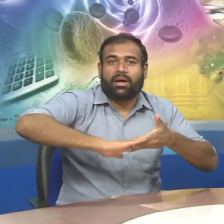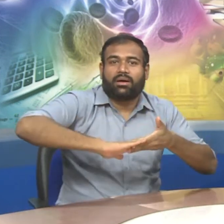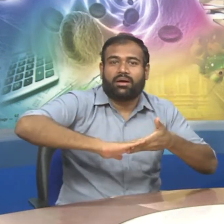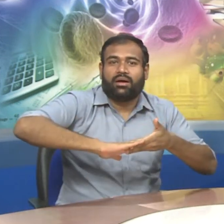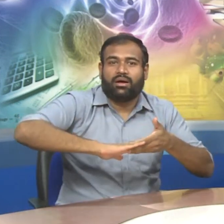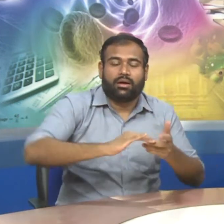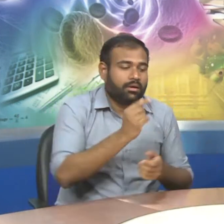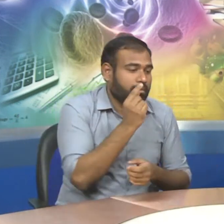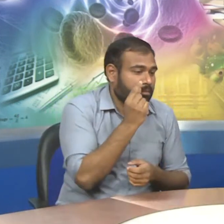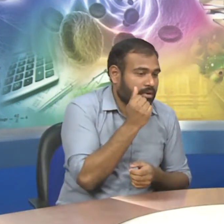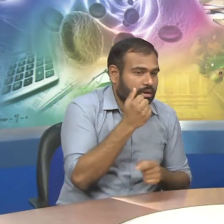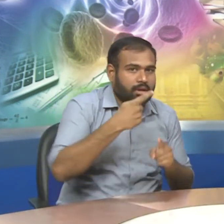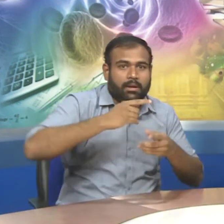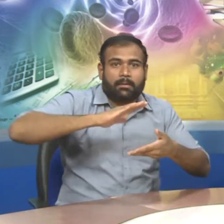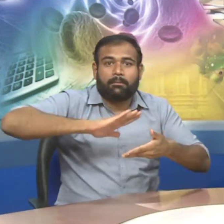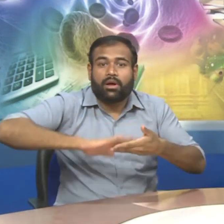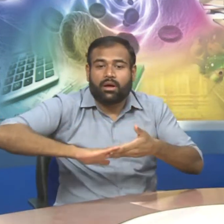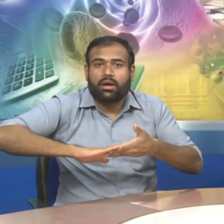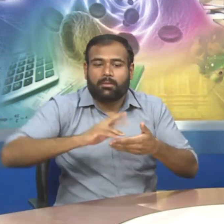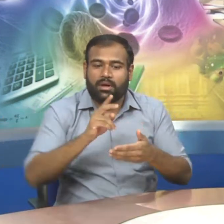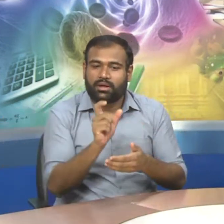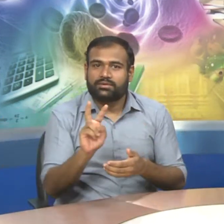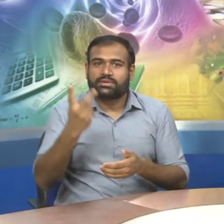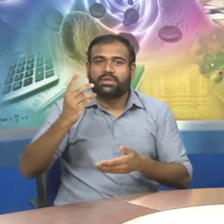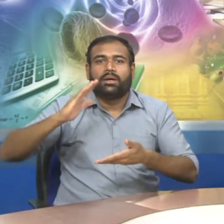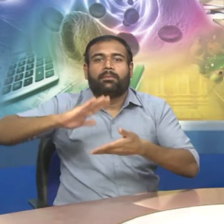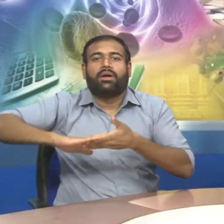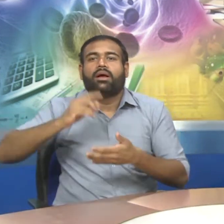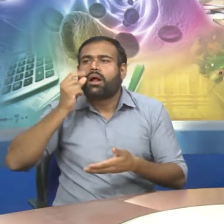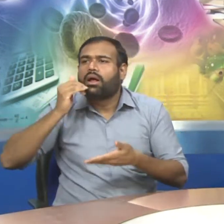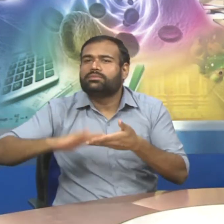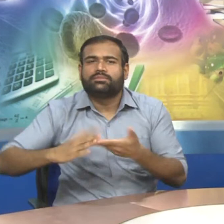So new sign is created, male plus marry.